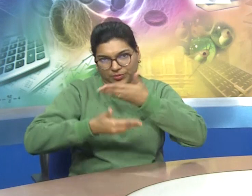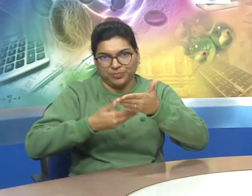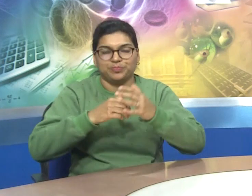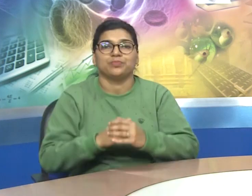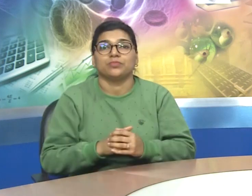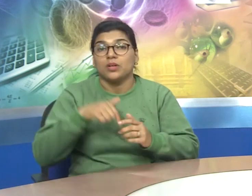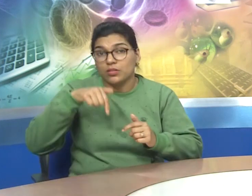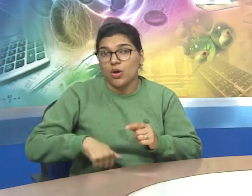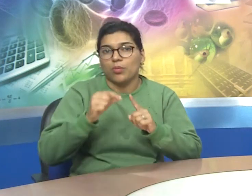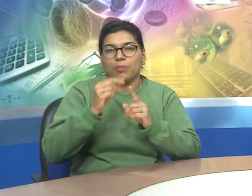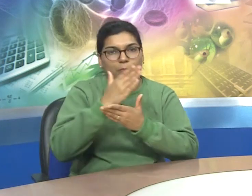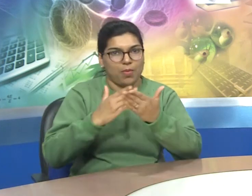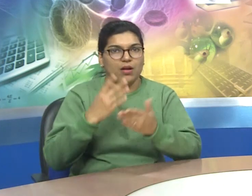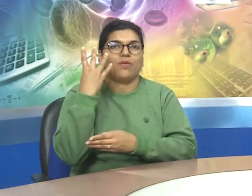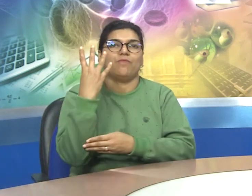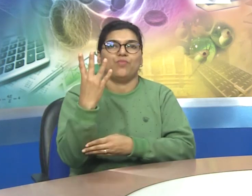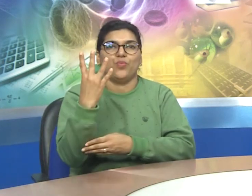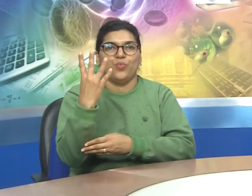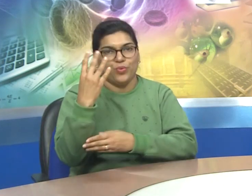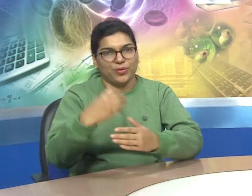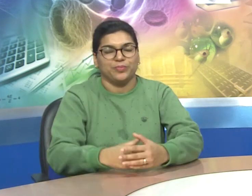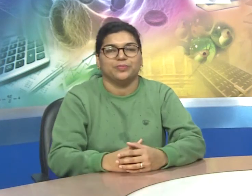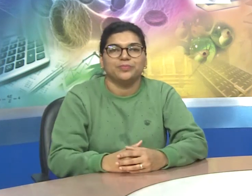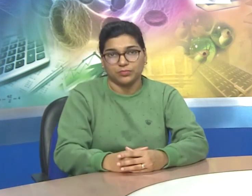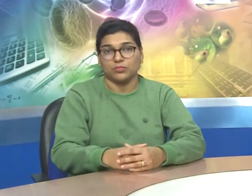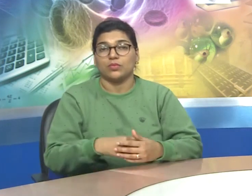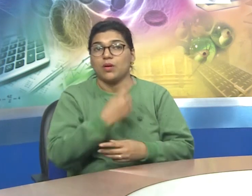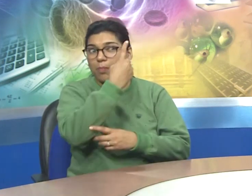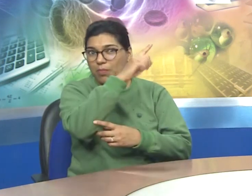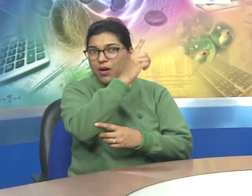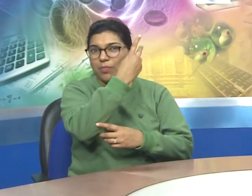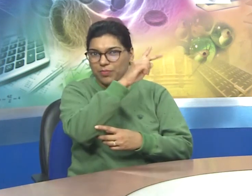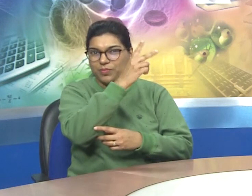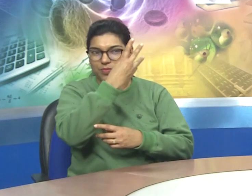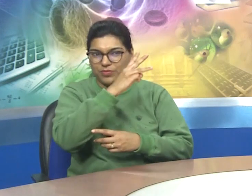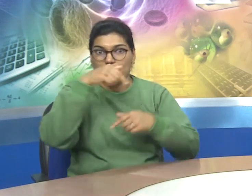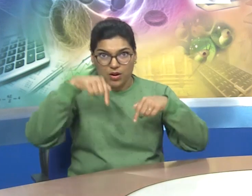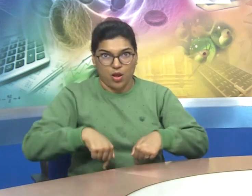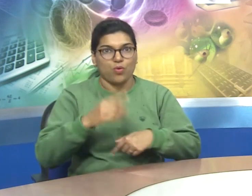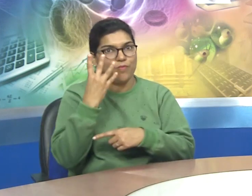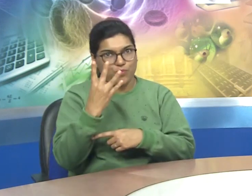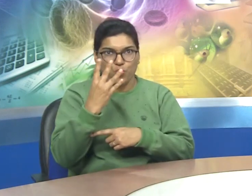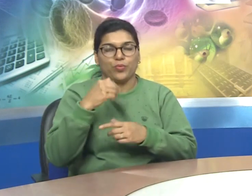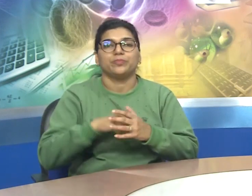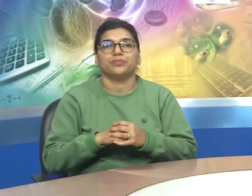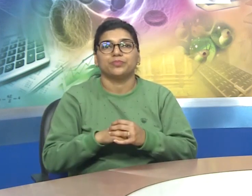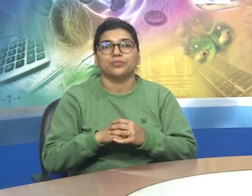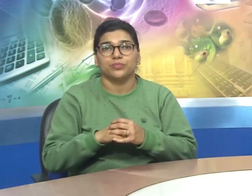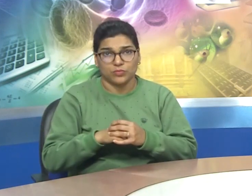cataloging. This video is part 4. We already covered few content of this lesson in